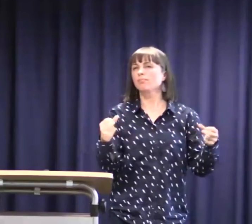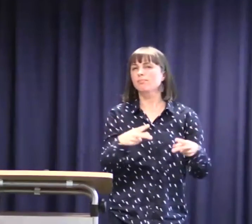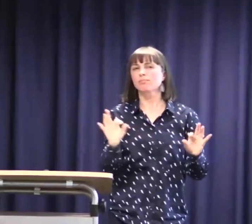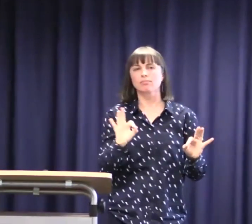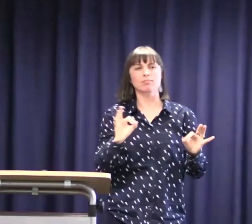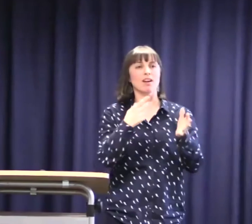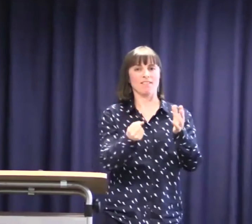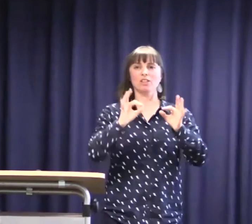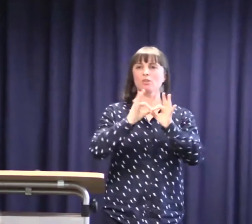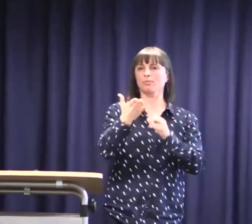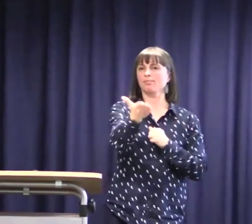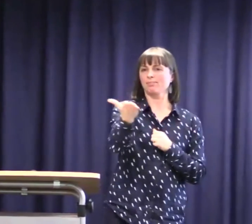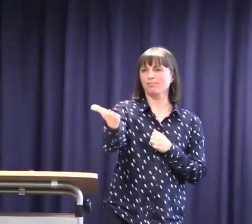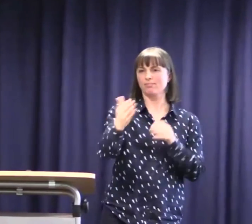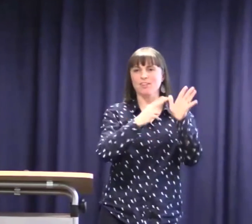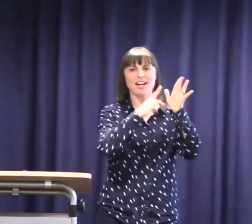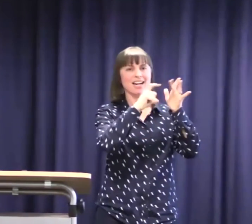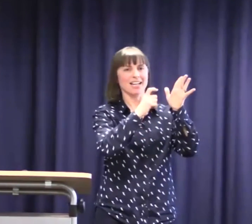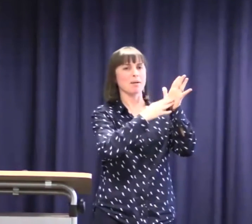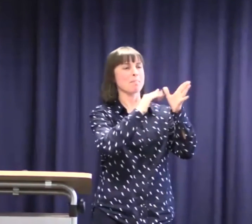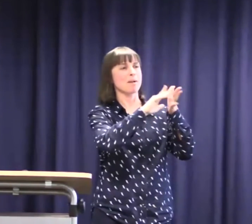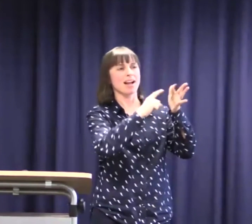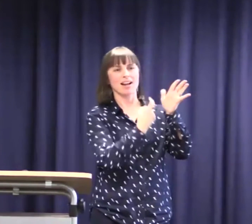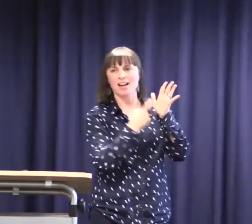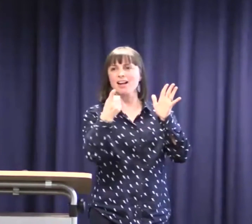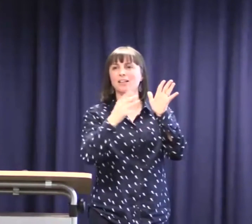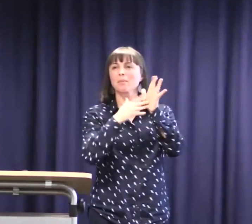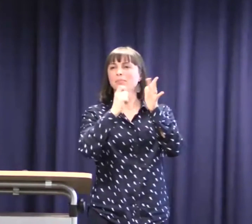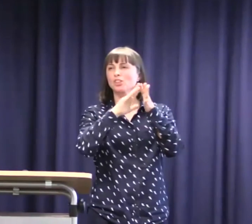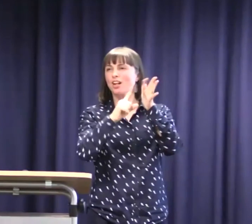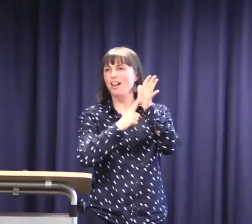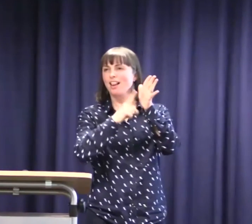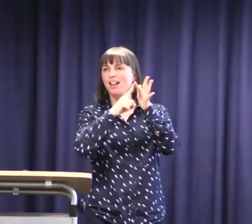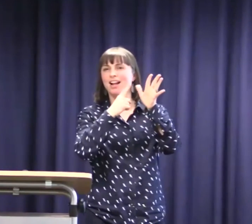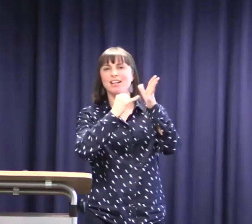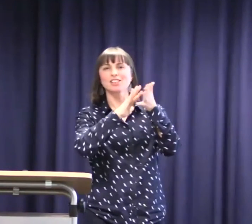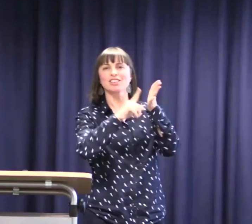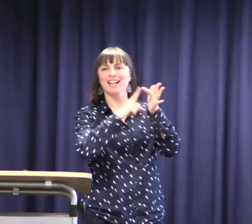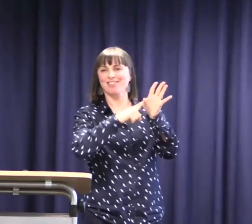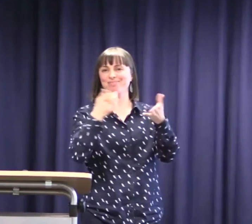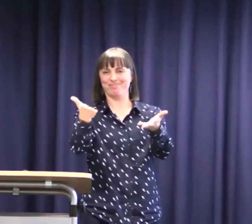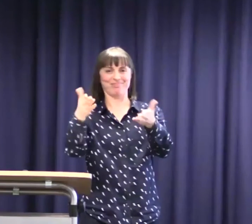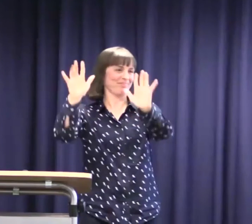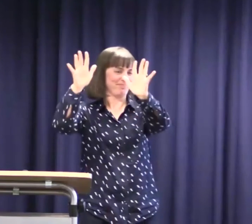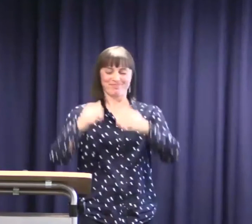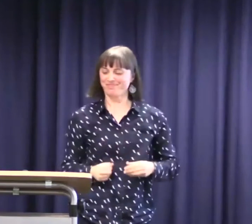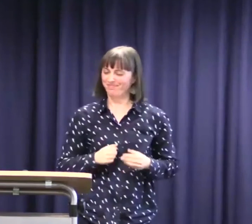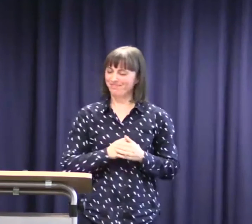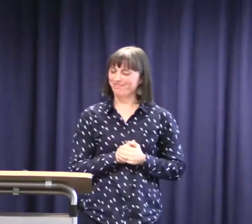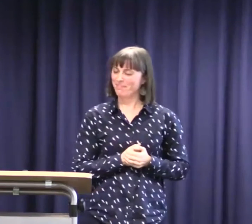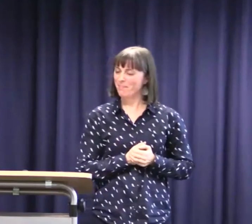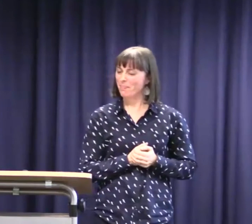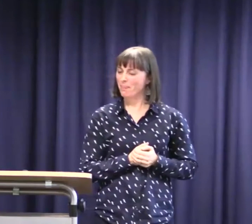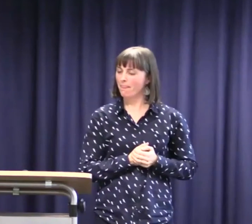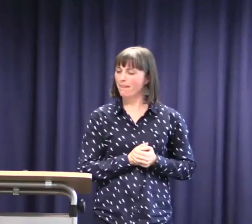members of our community. Tonight's will not be subtitled. We have Nick Maher and Michelle Ashley interpreting for us